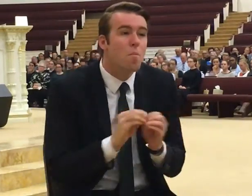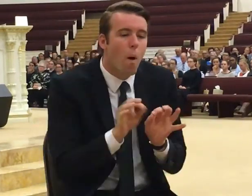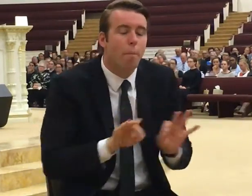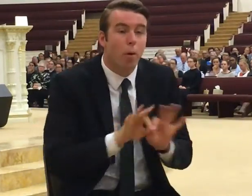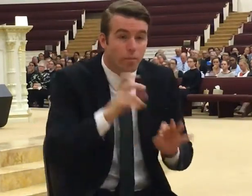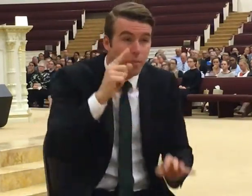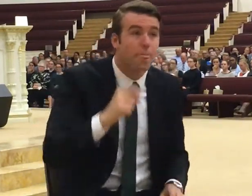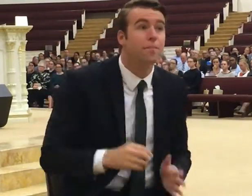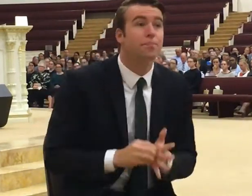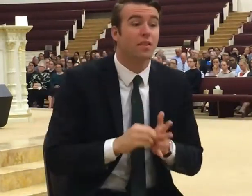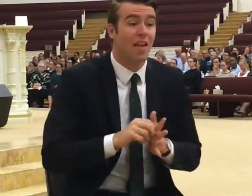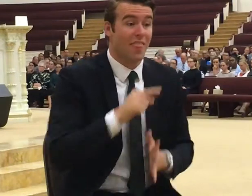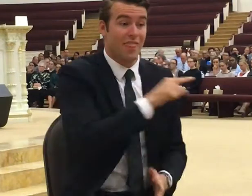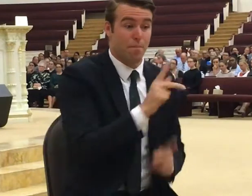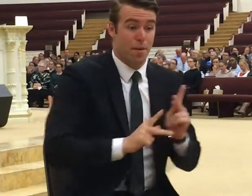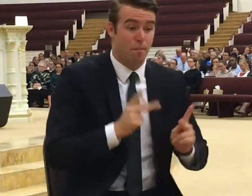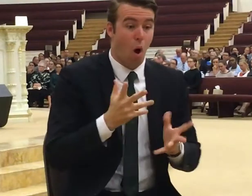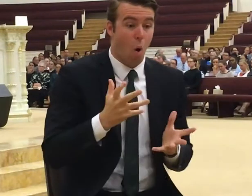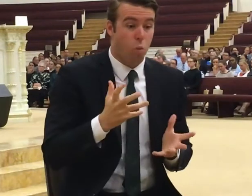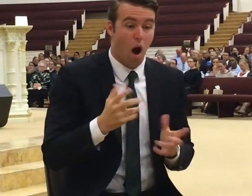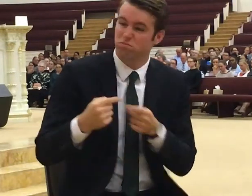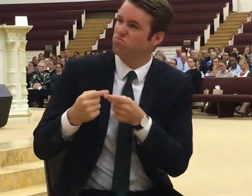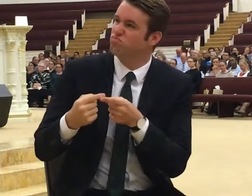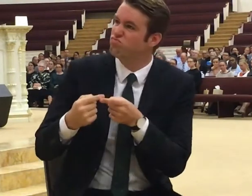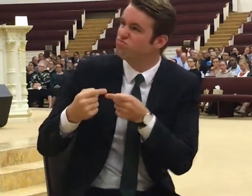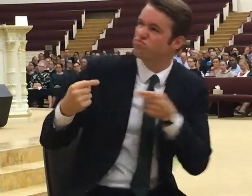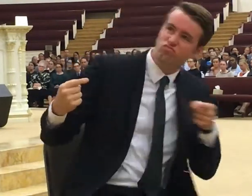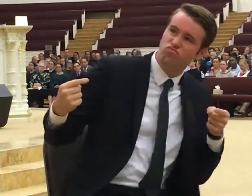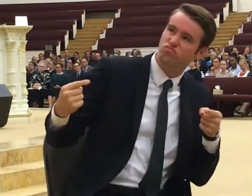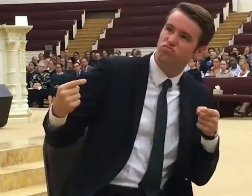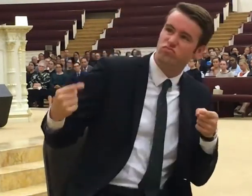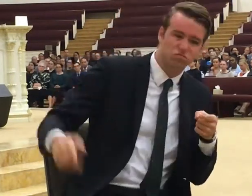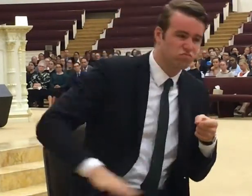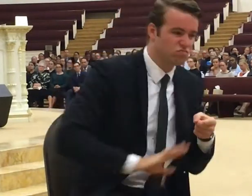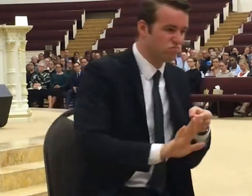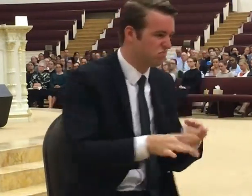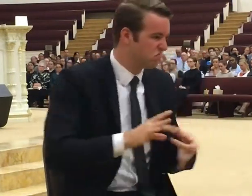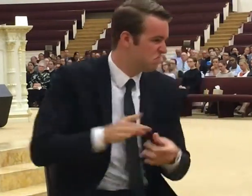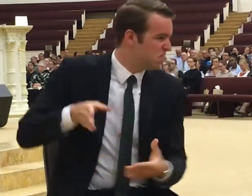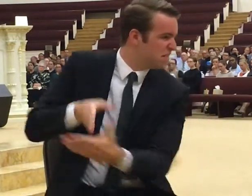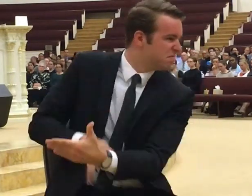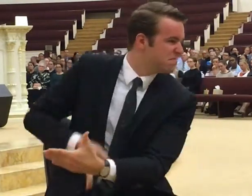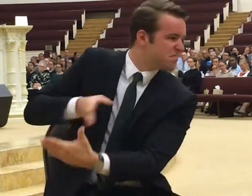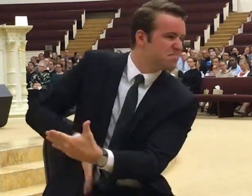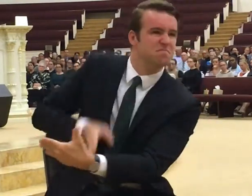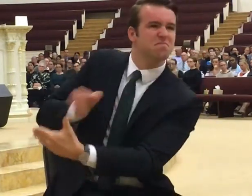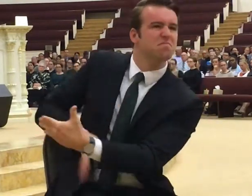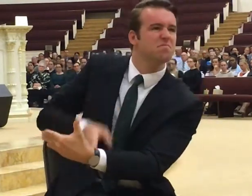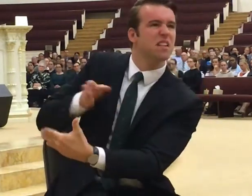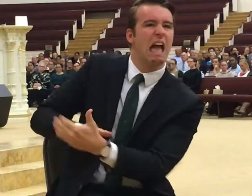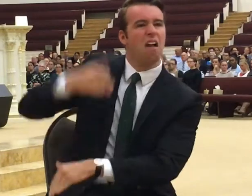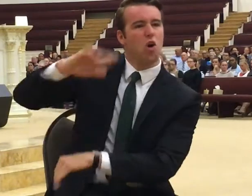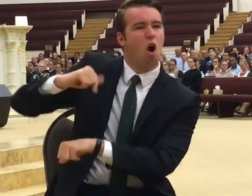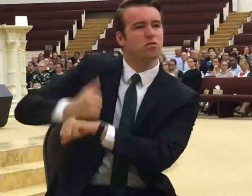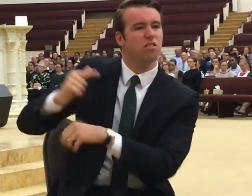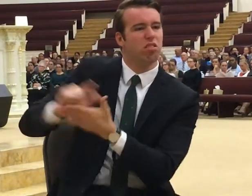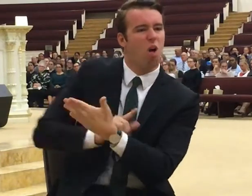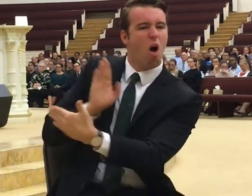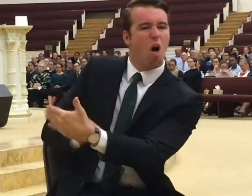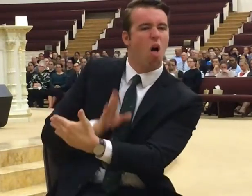and real decisions, they just want to rage against the machine. They want to rage against the law that's